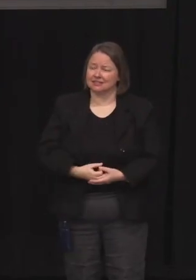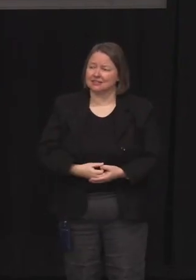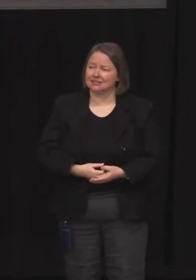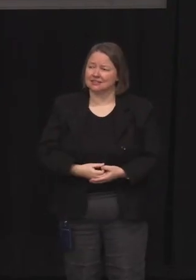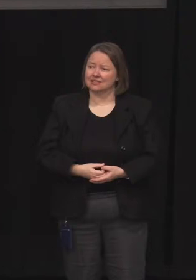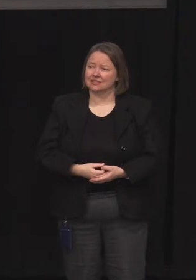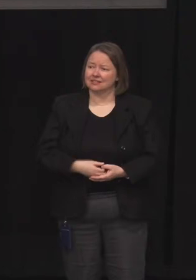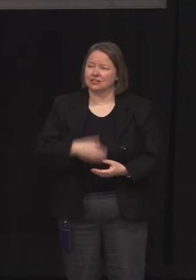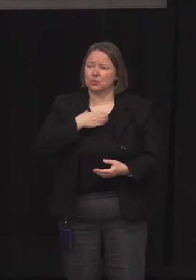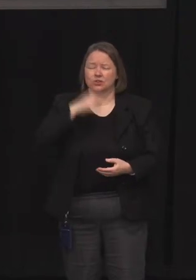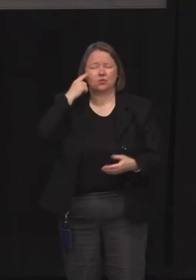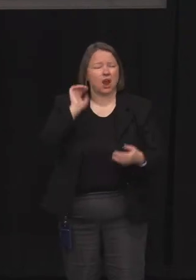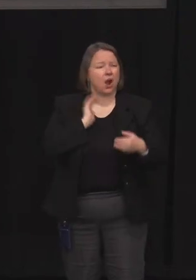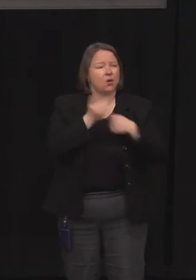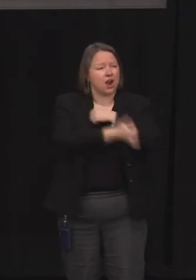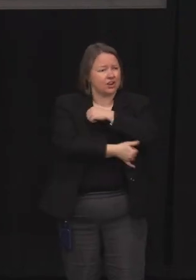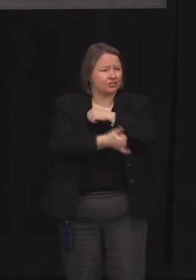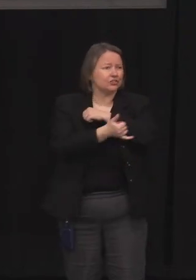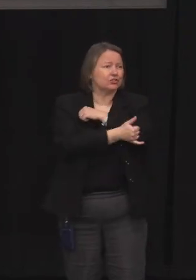what we wish for our country.